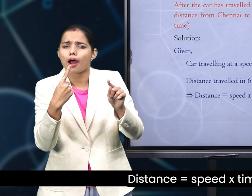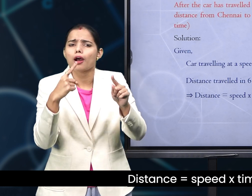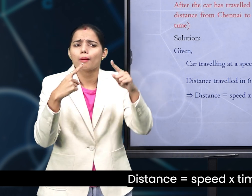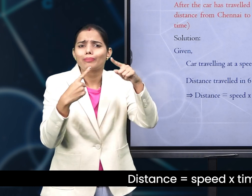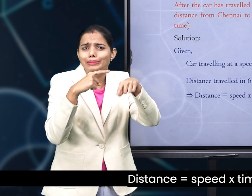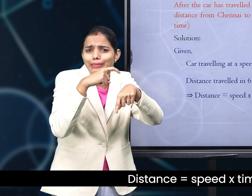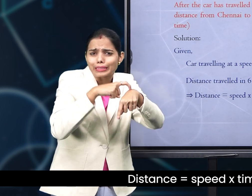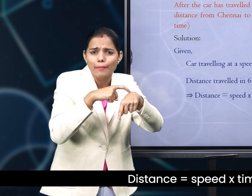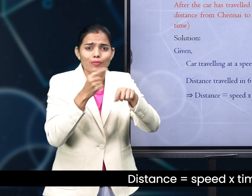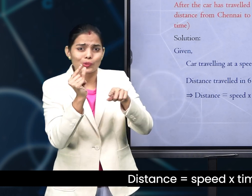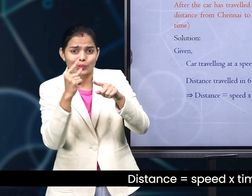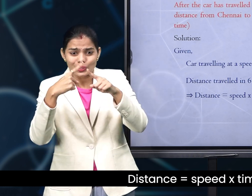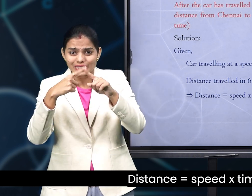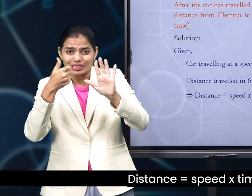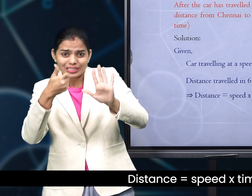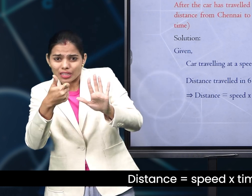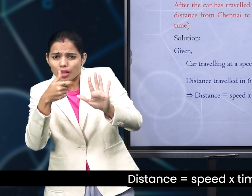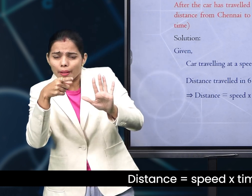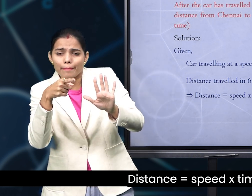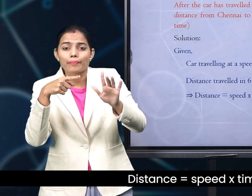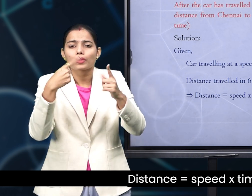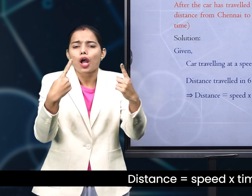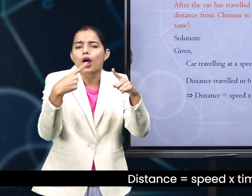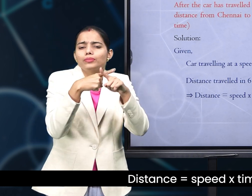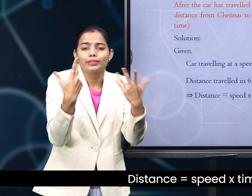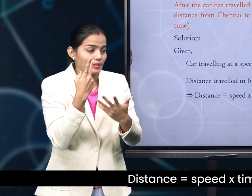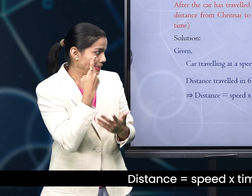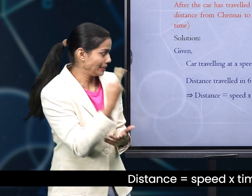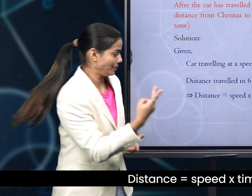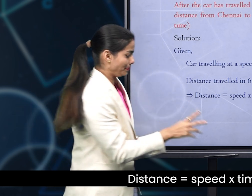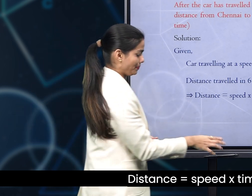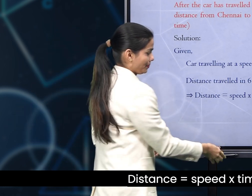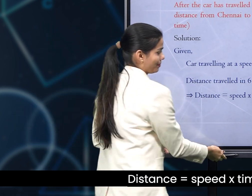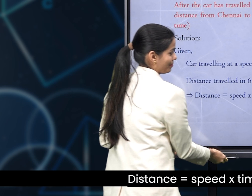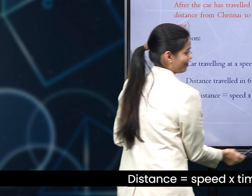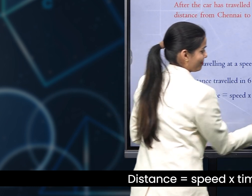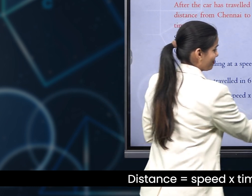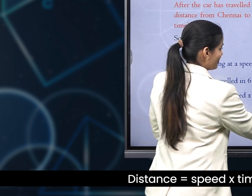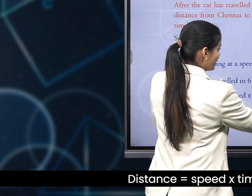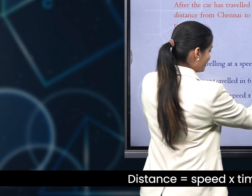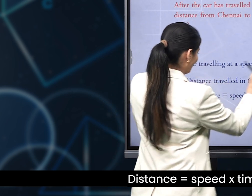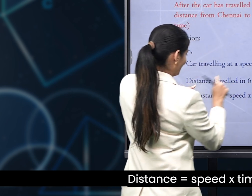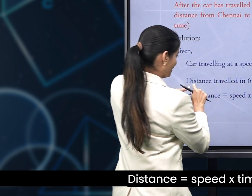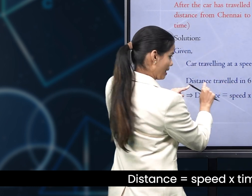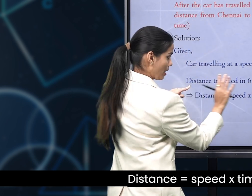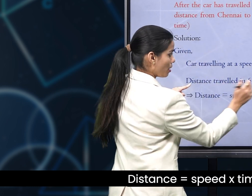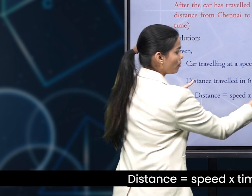time is equal to u into 6 is equal to 6u kilometer.